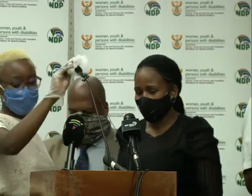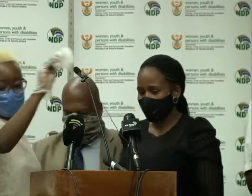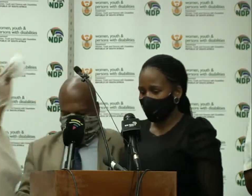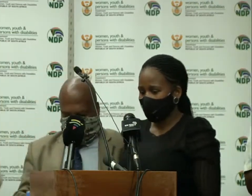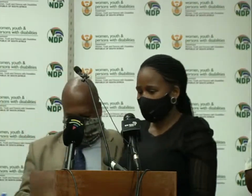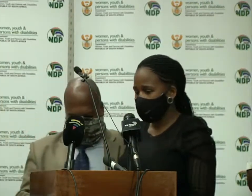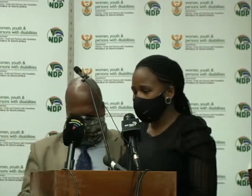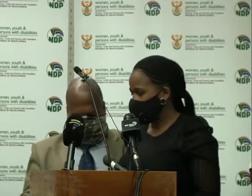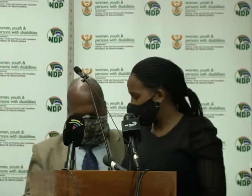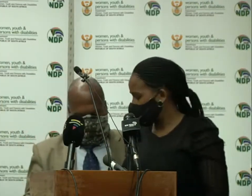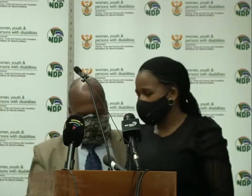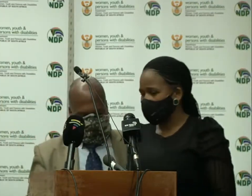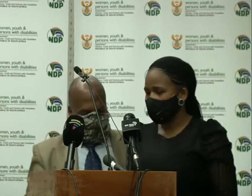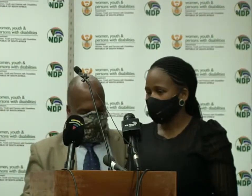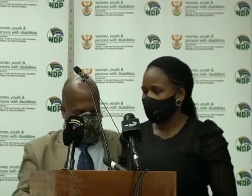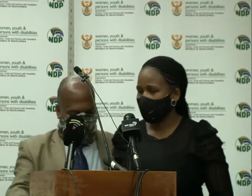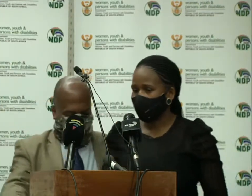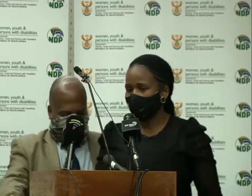MDR